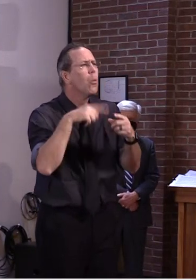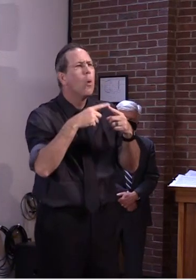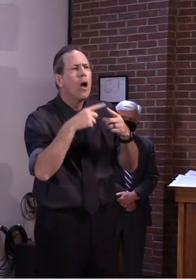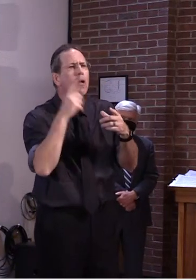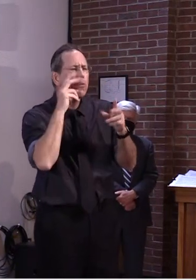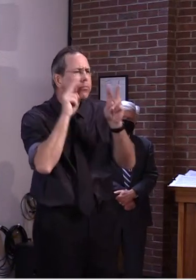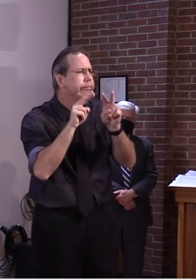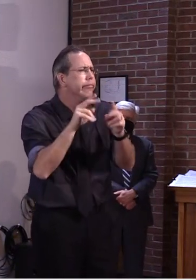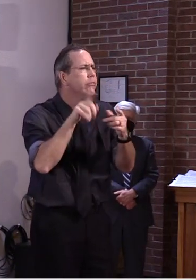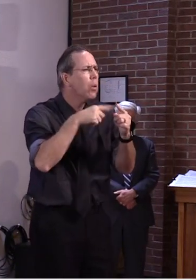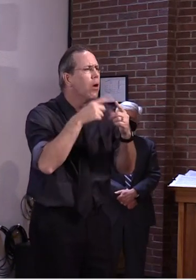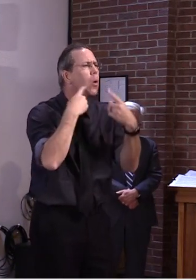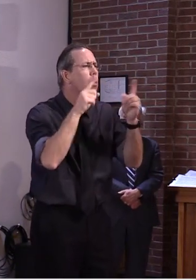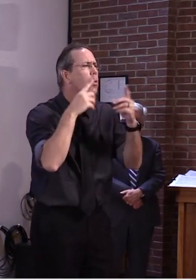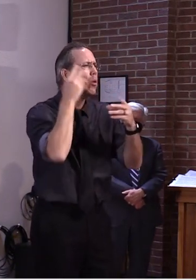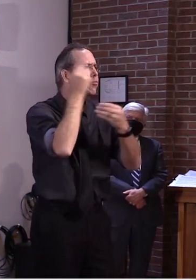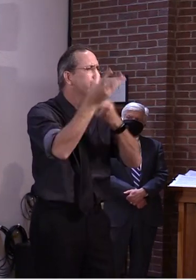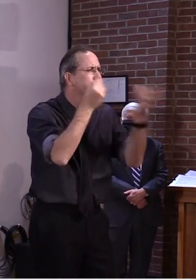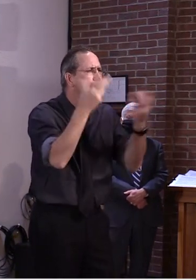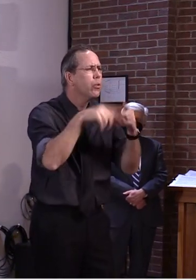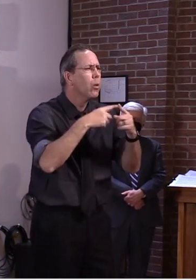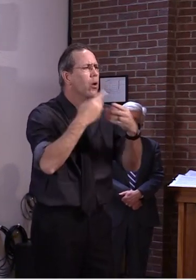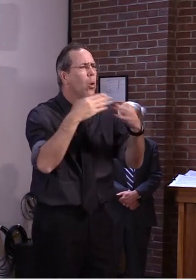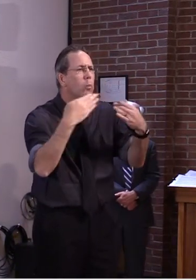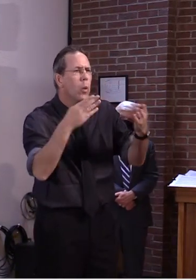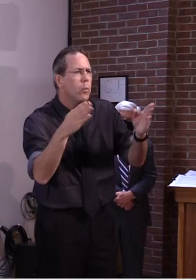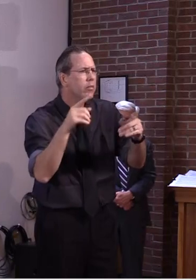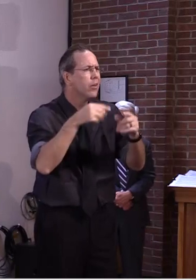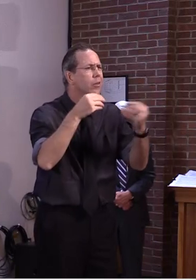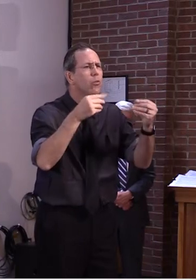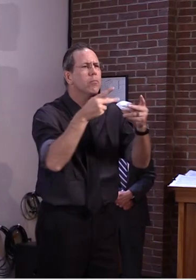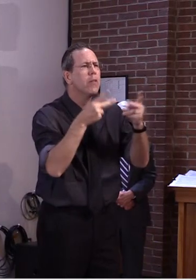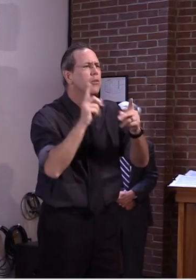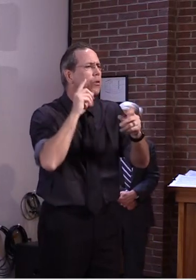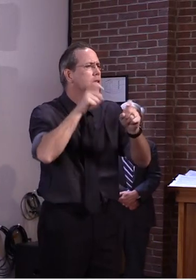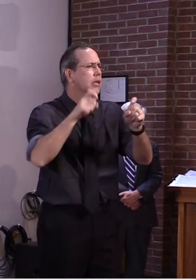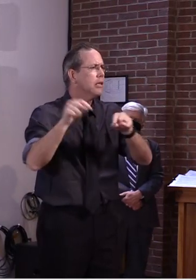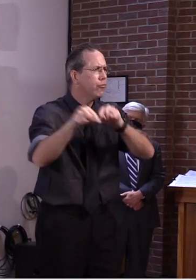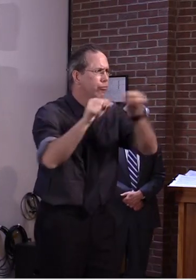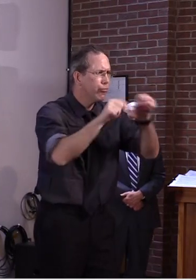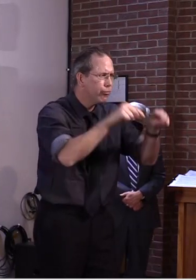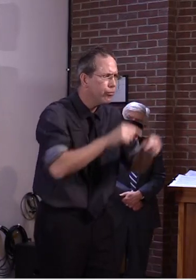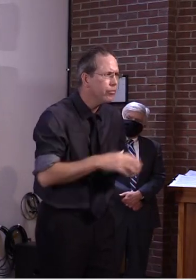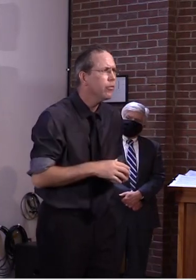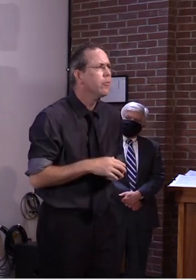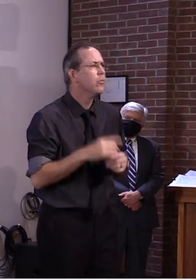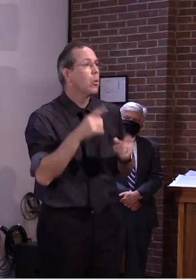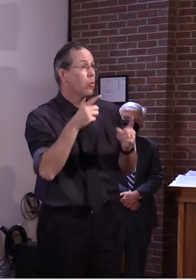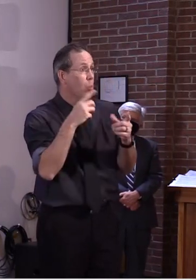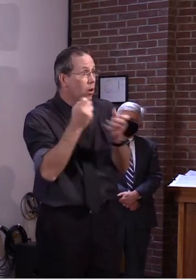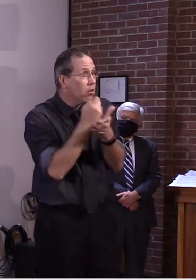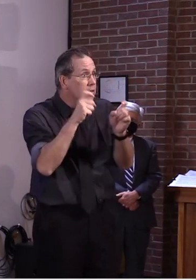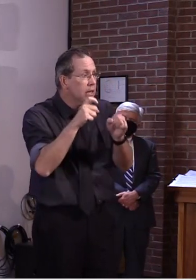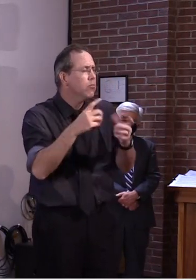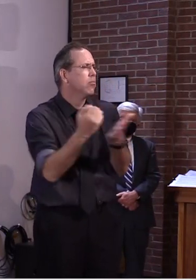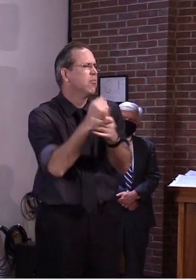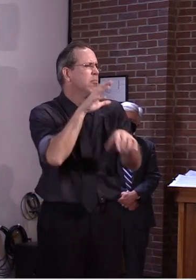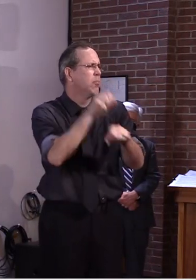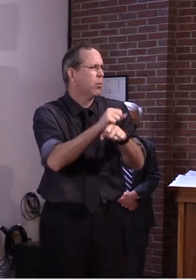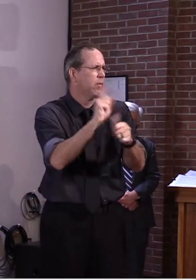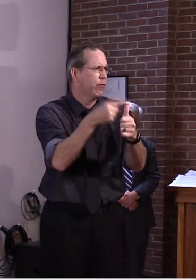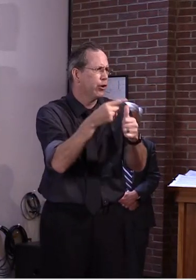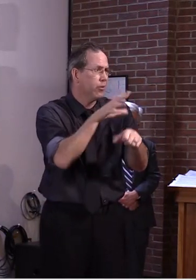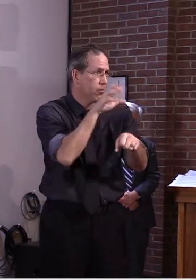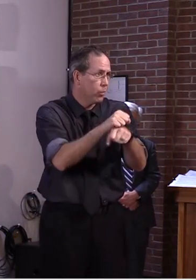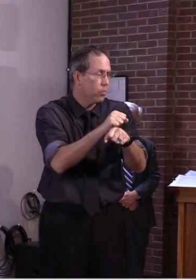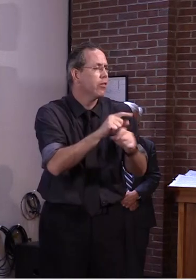now, so folks can make appointments. I'm also pleased to announce that working together with the